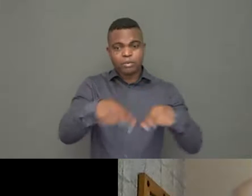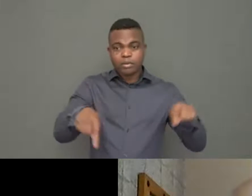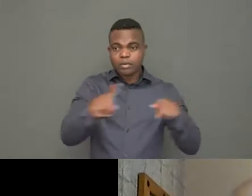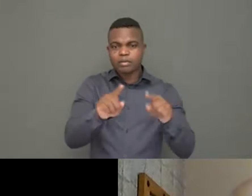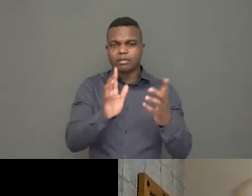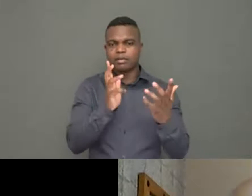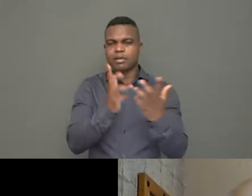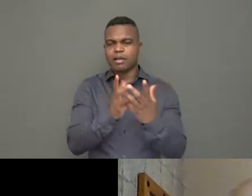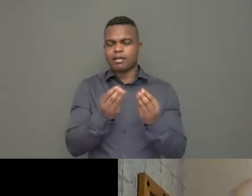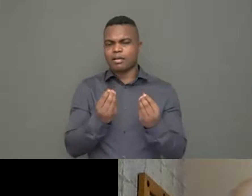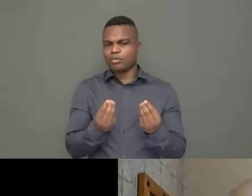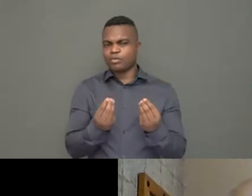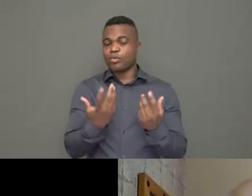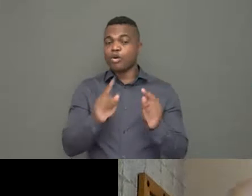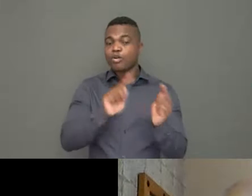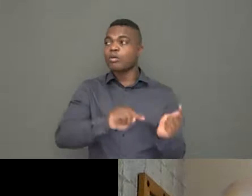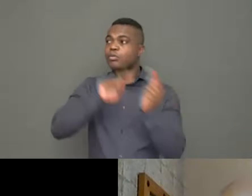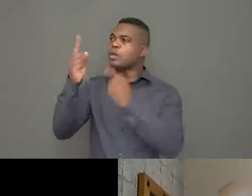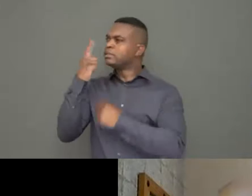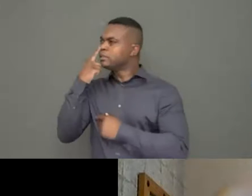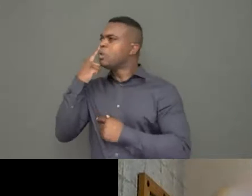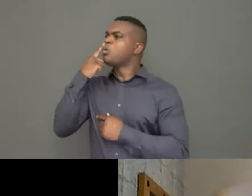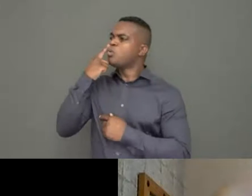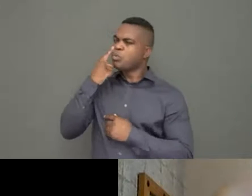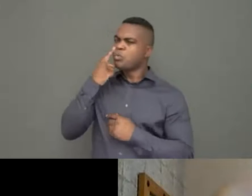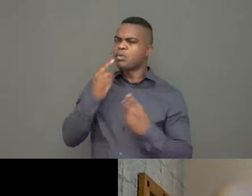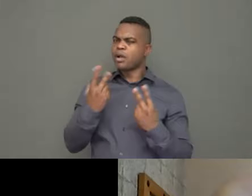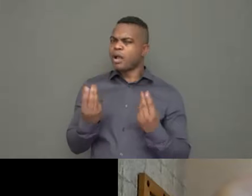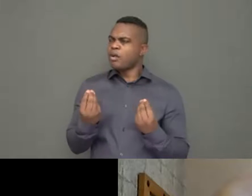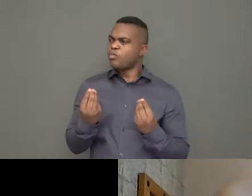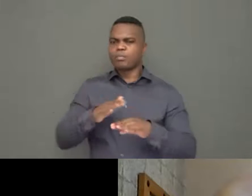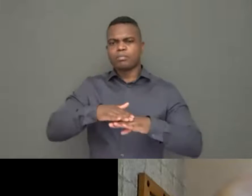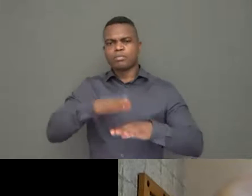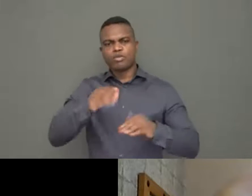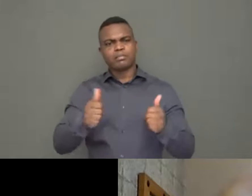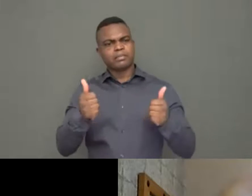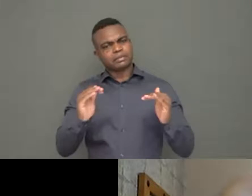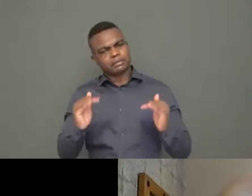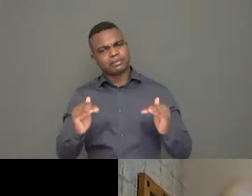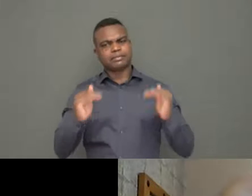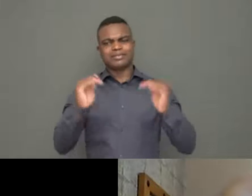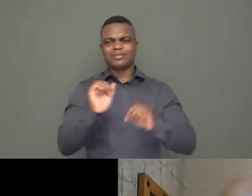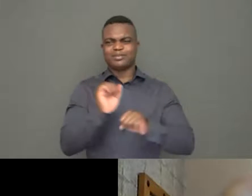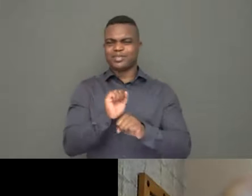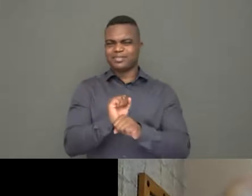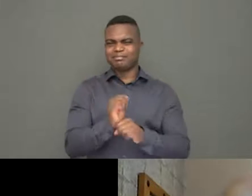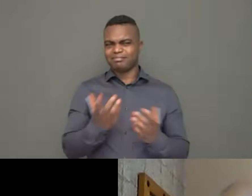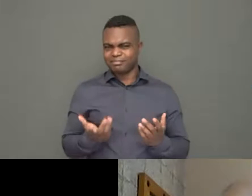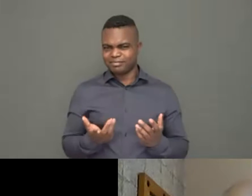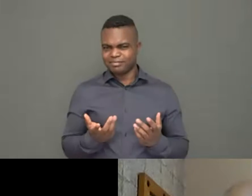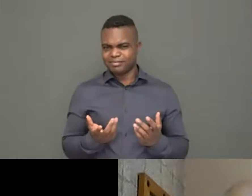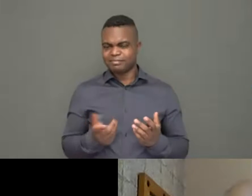then I think online volunteering would also be very good in